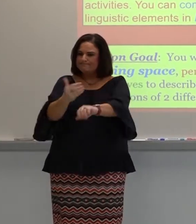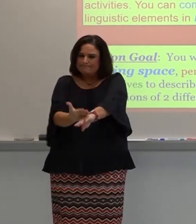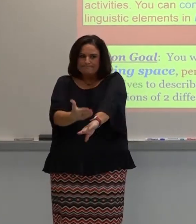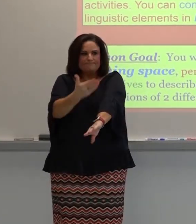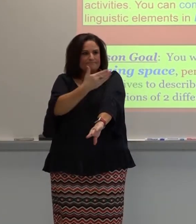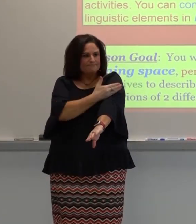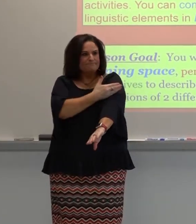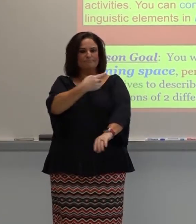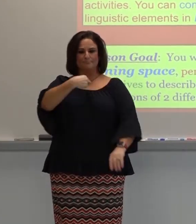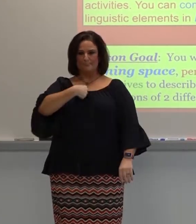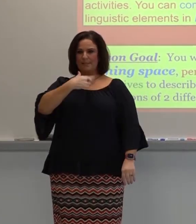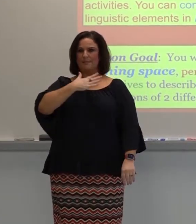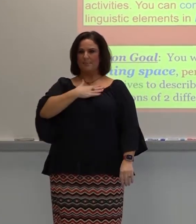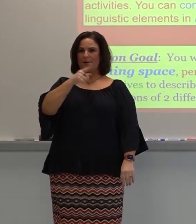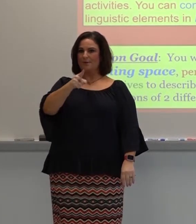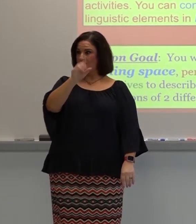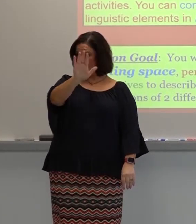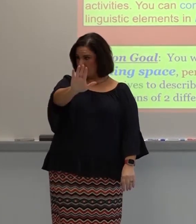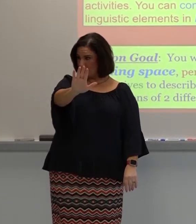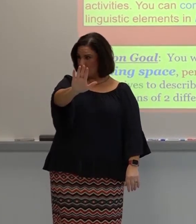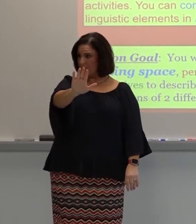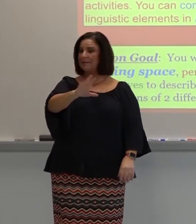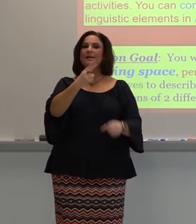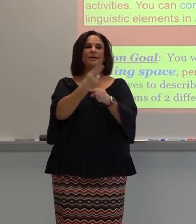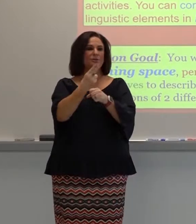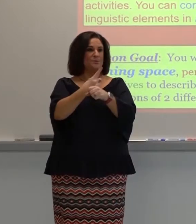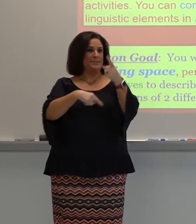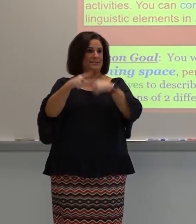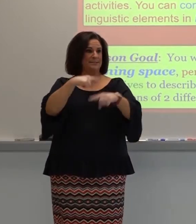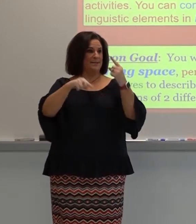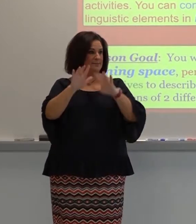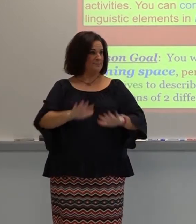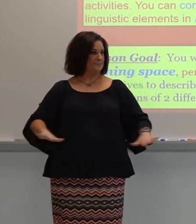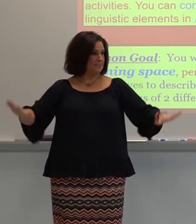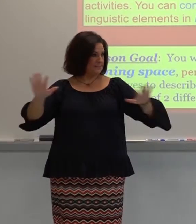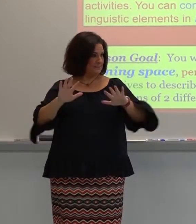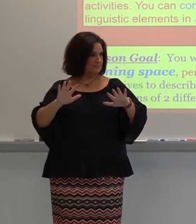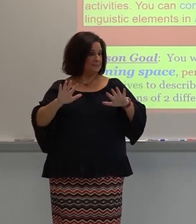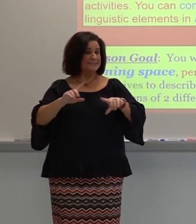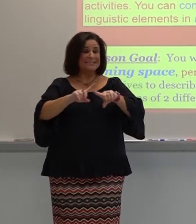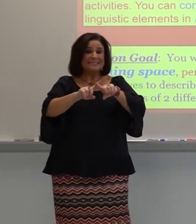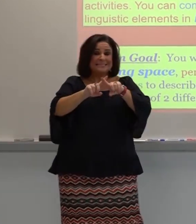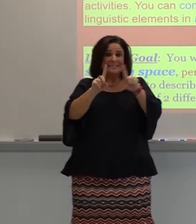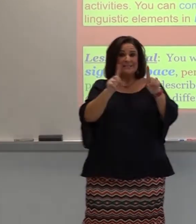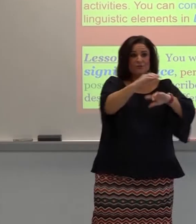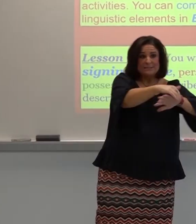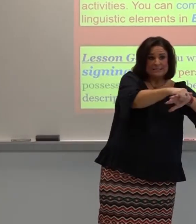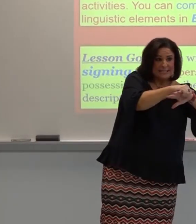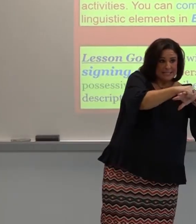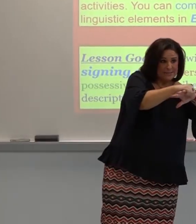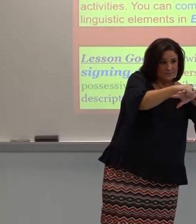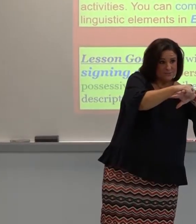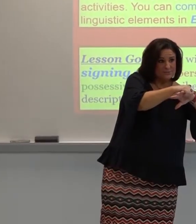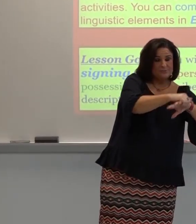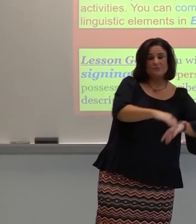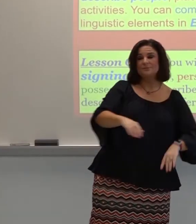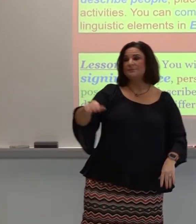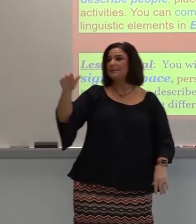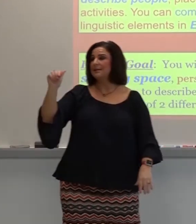that. So today we're going to try to improve your signing level, and we're going to do that by using signing space. So